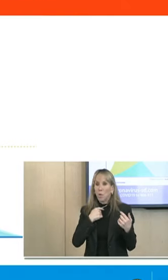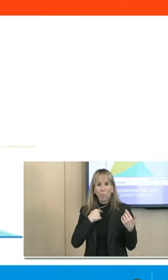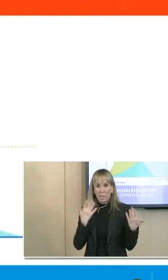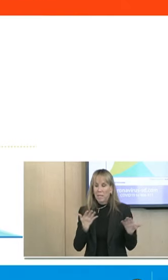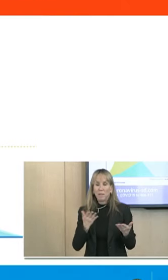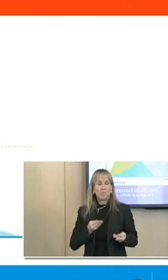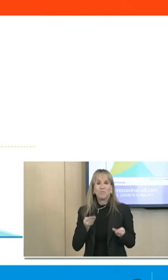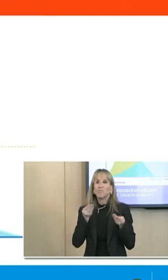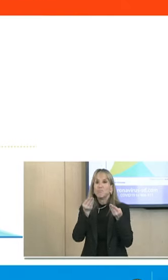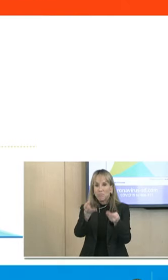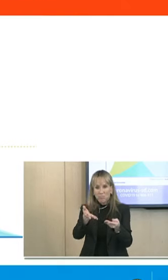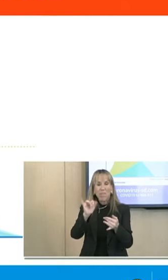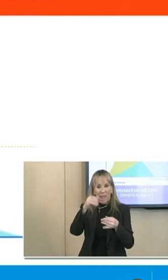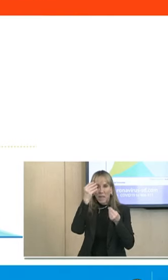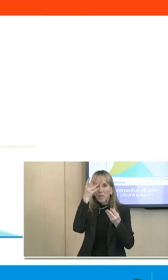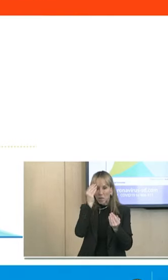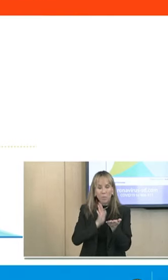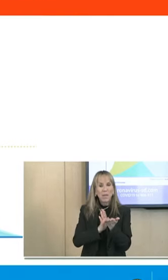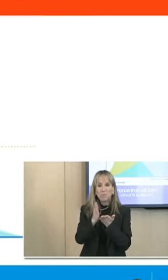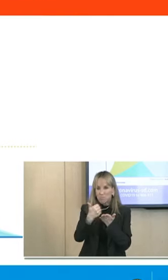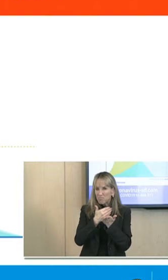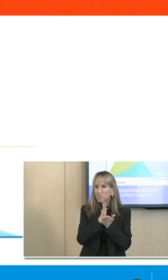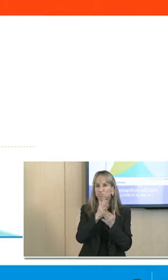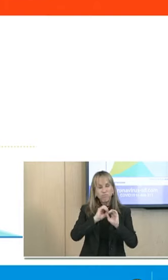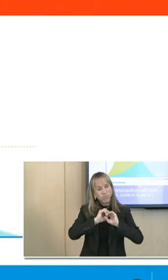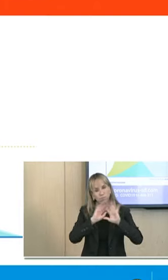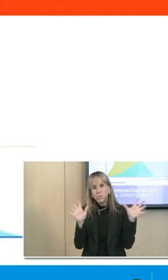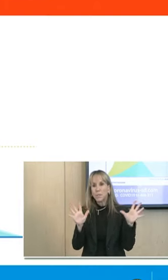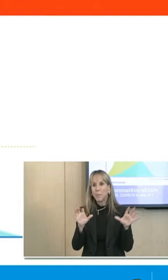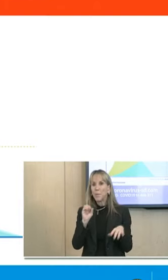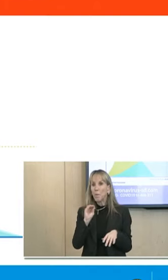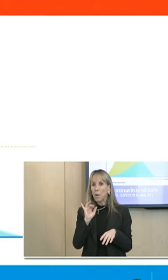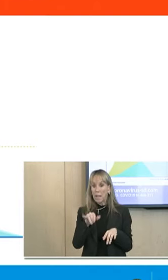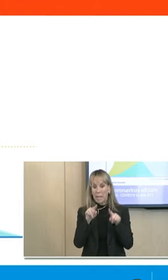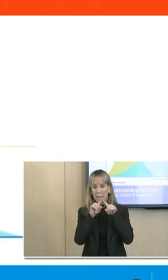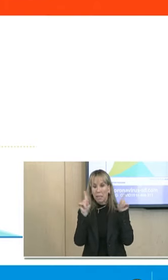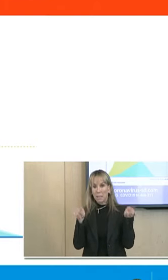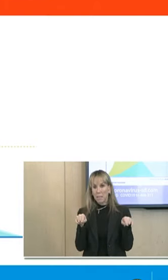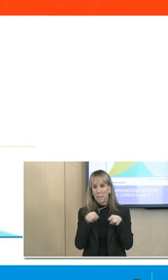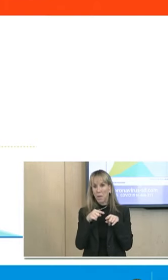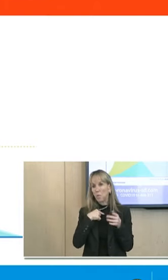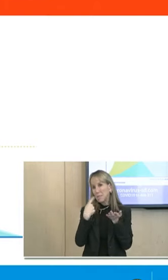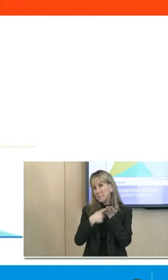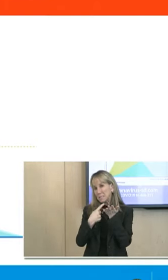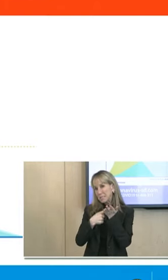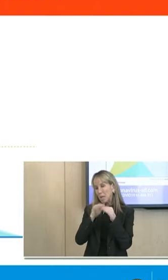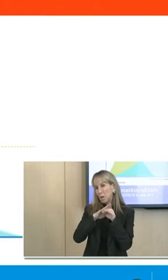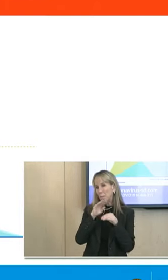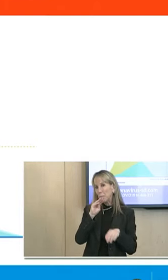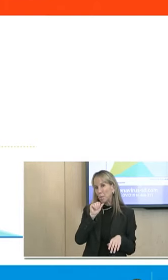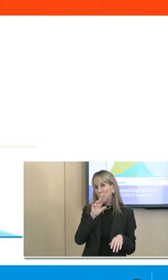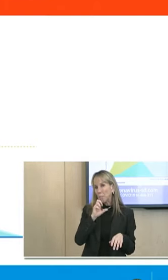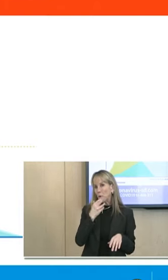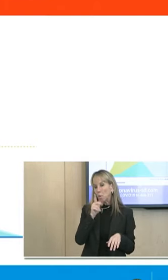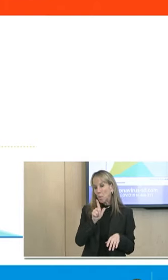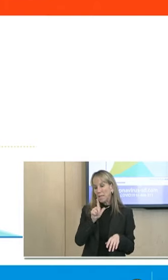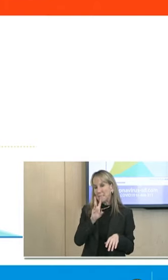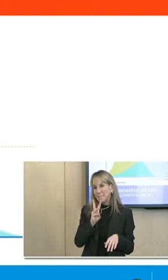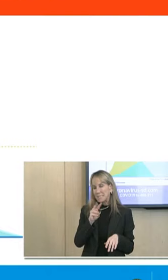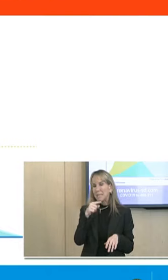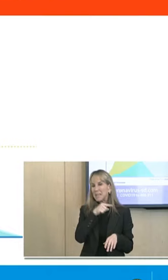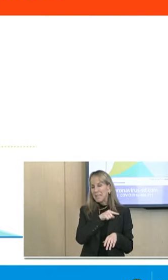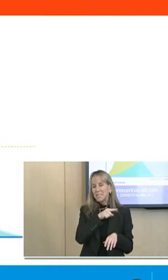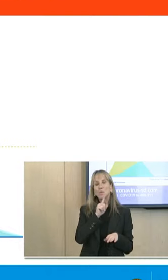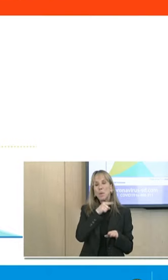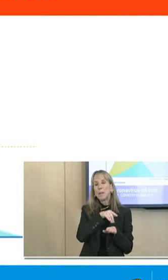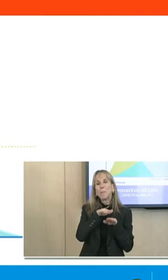local stewards. That graph that was discussed on the 26th, I would say, is a